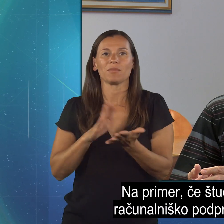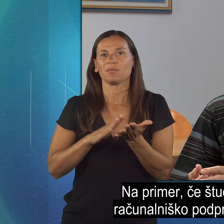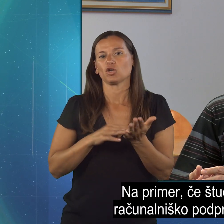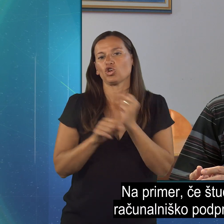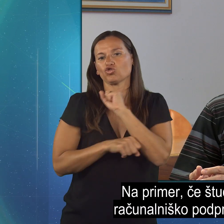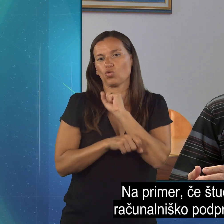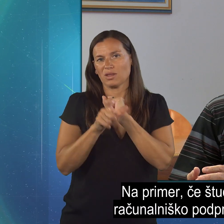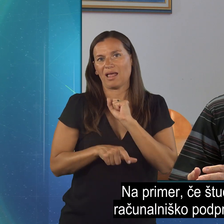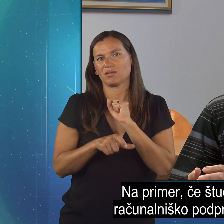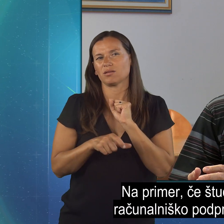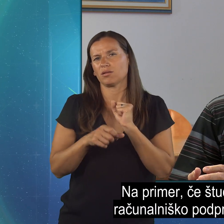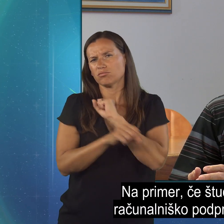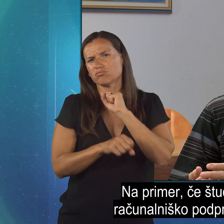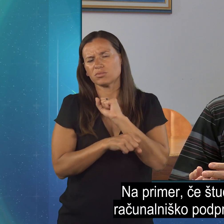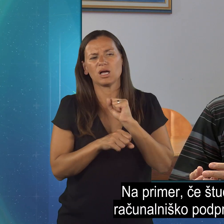student is studying